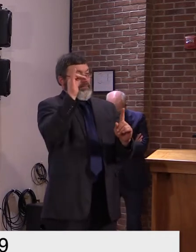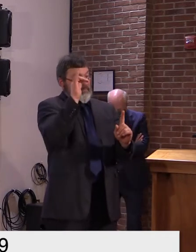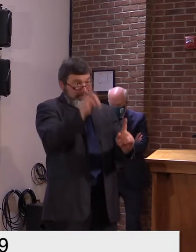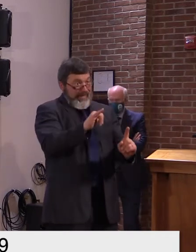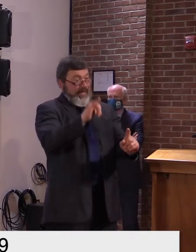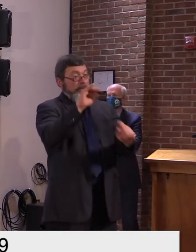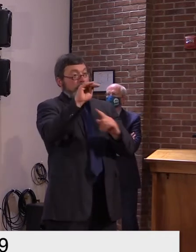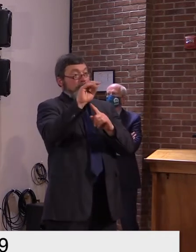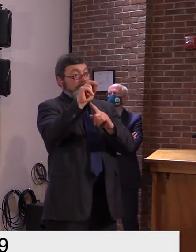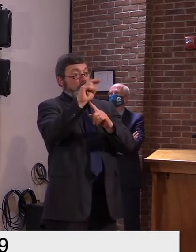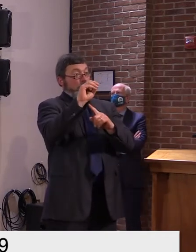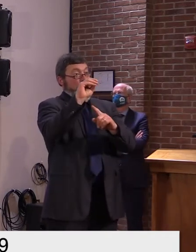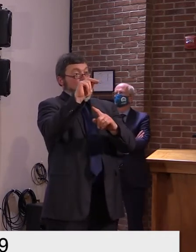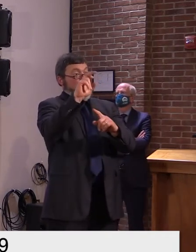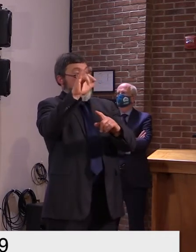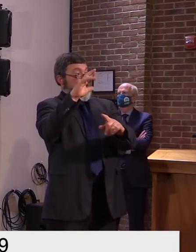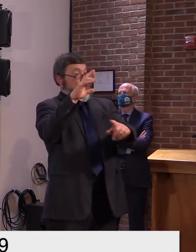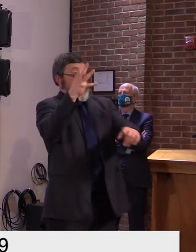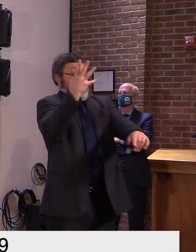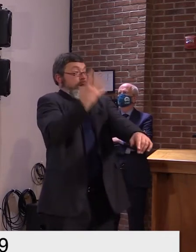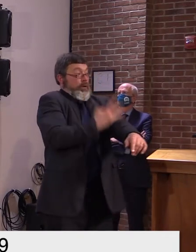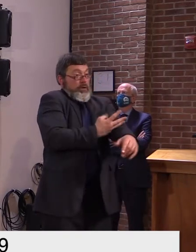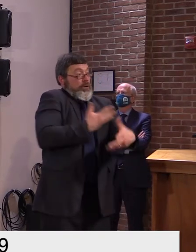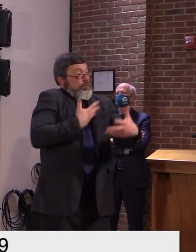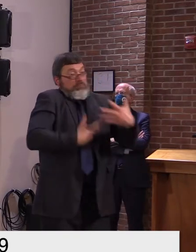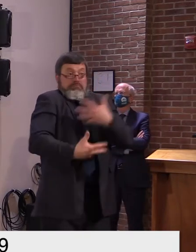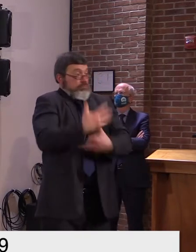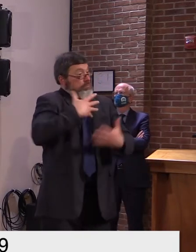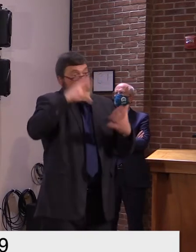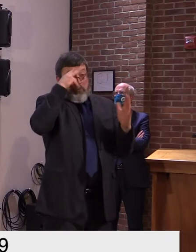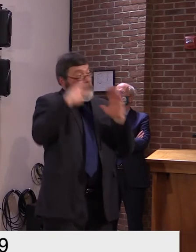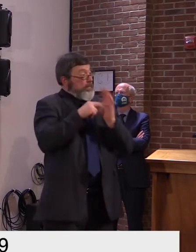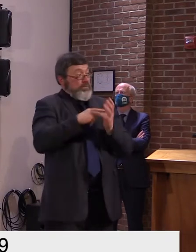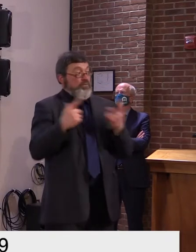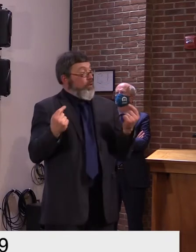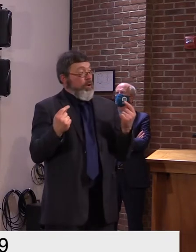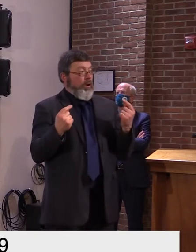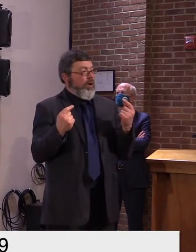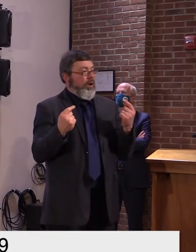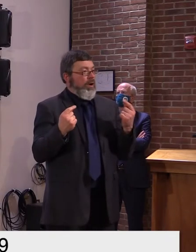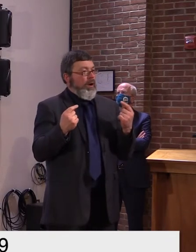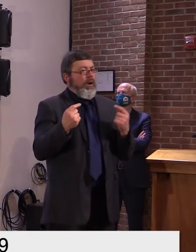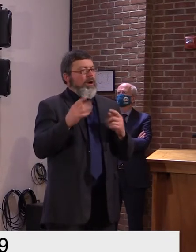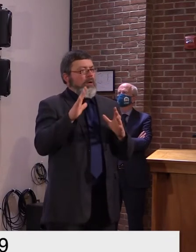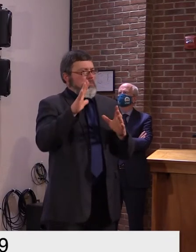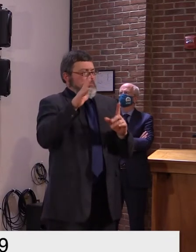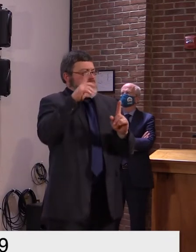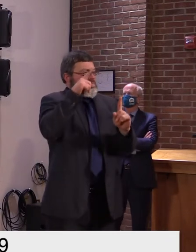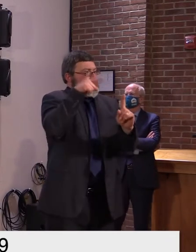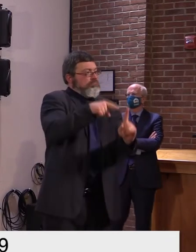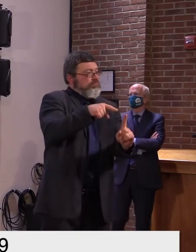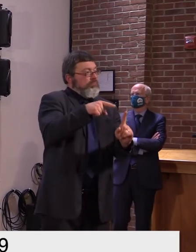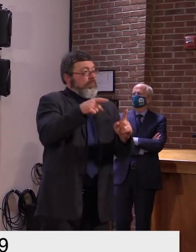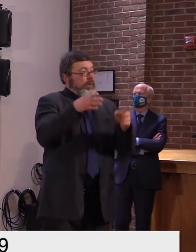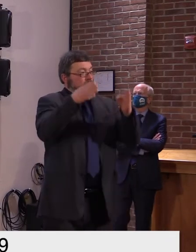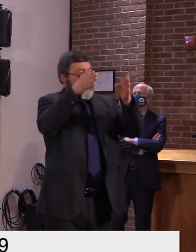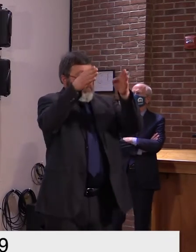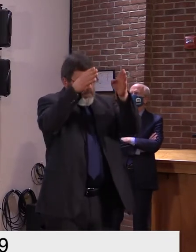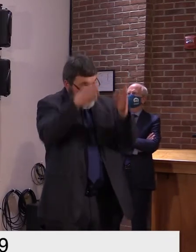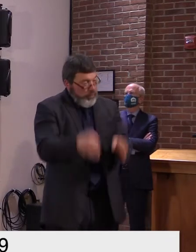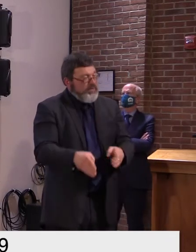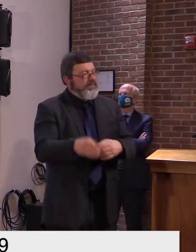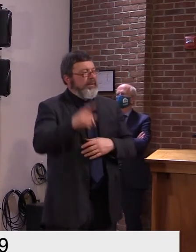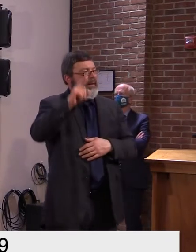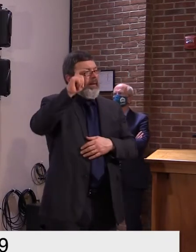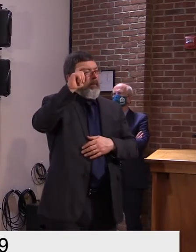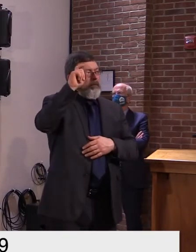illness, treat them early enough in their illness course, and prevent them from having to be